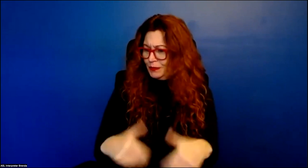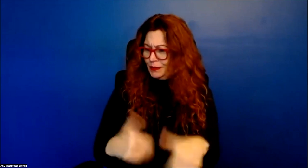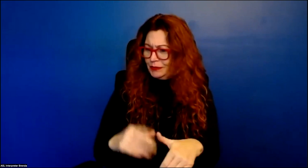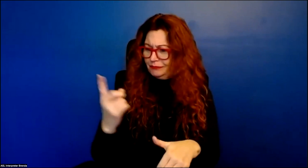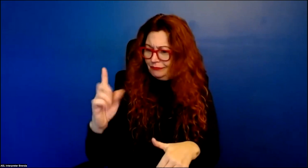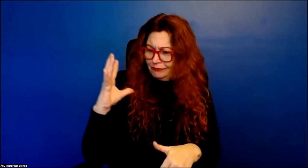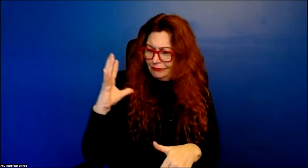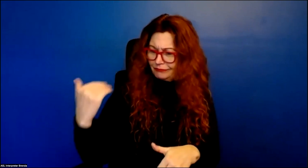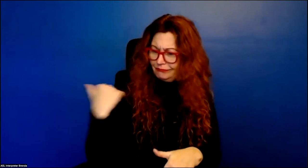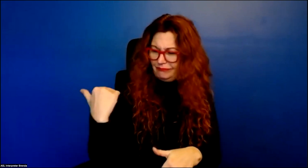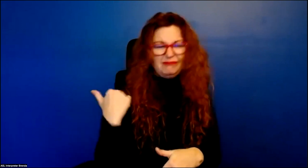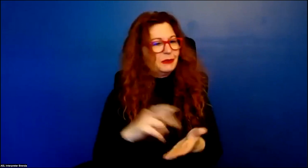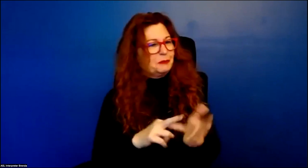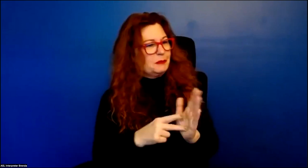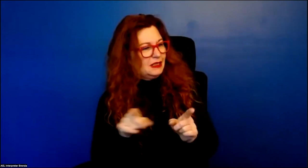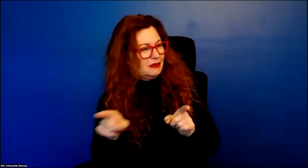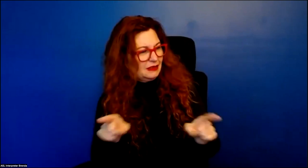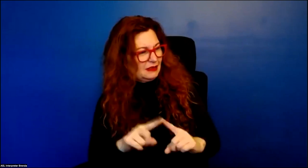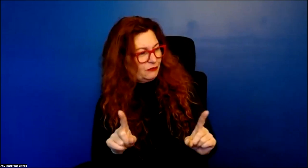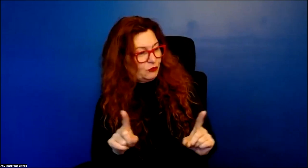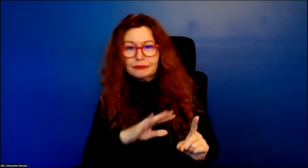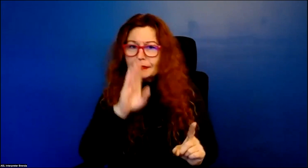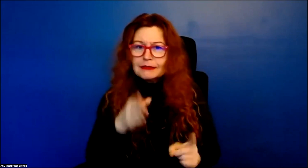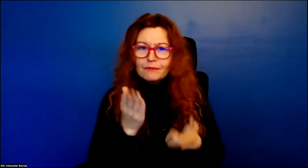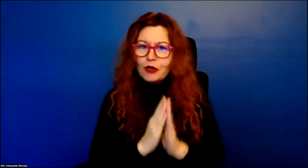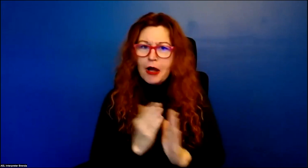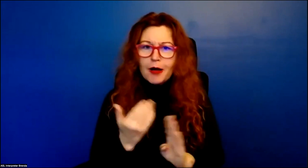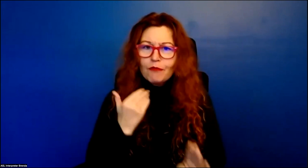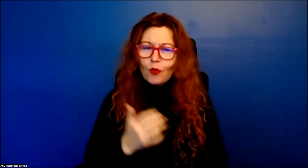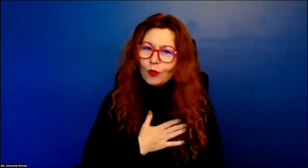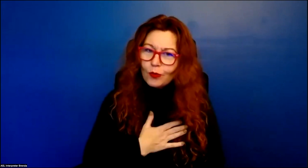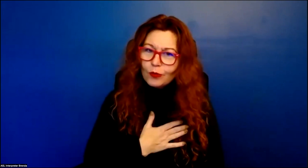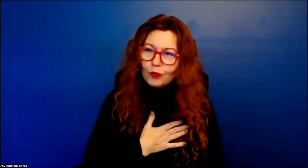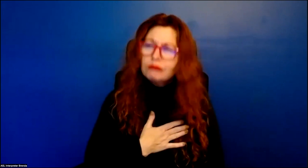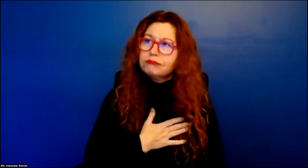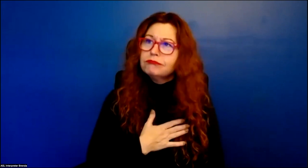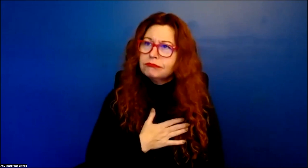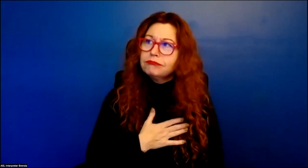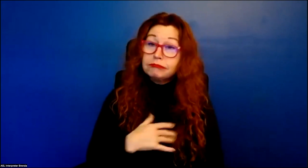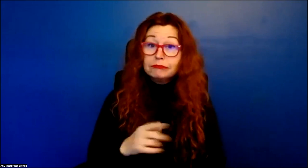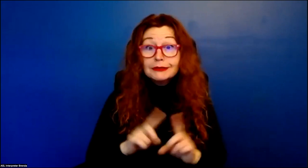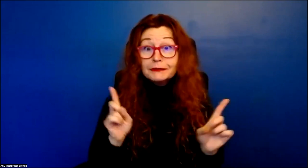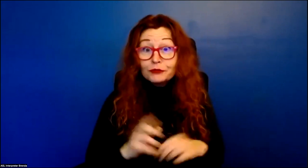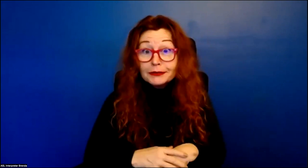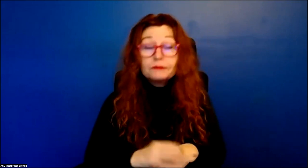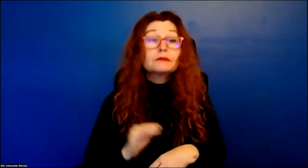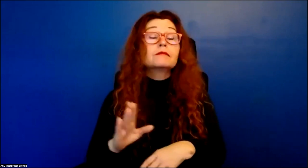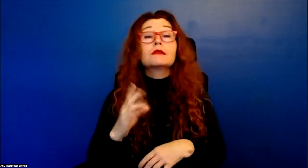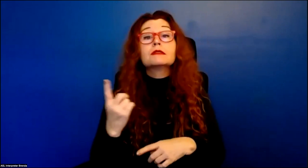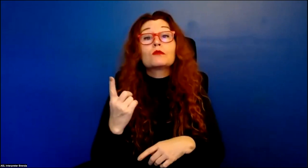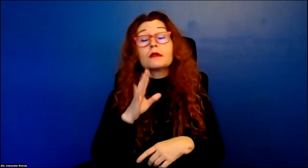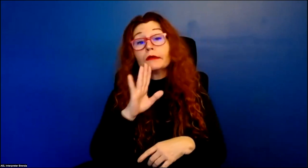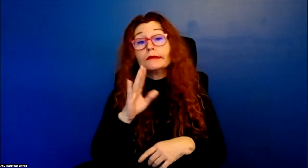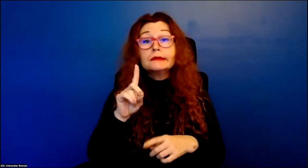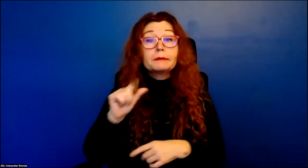being different, but it is because when you think about, let's say, people that have cognitive disabilities, let's say